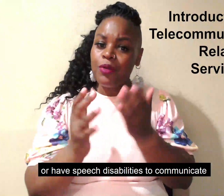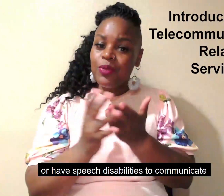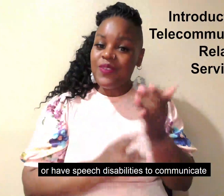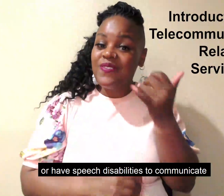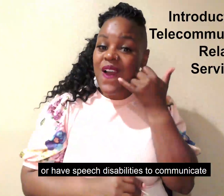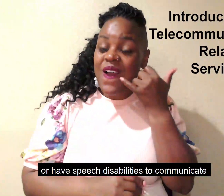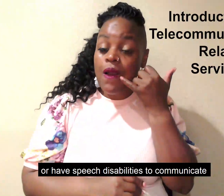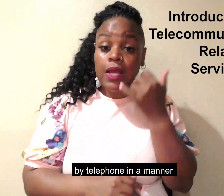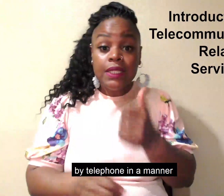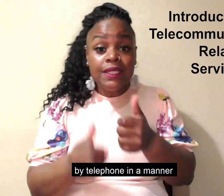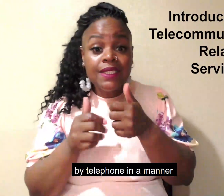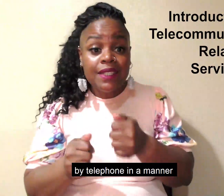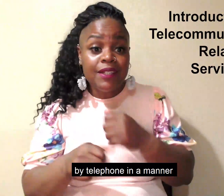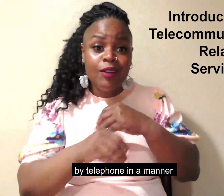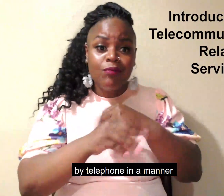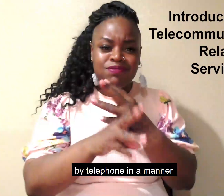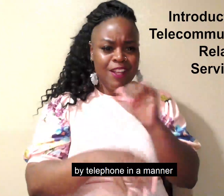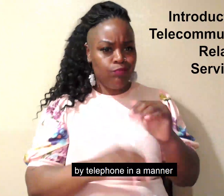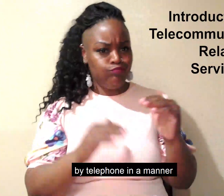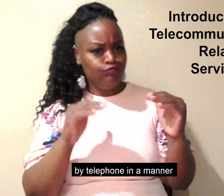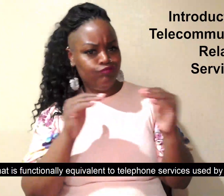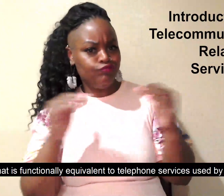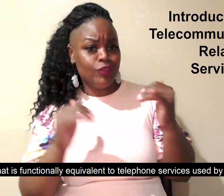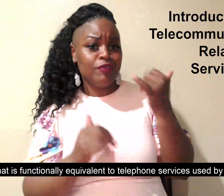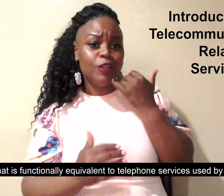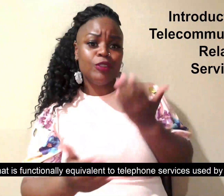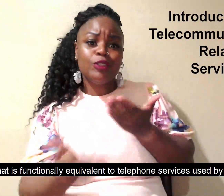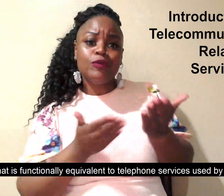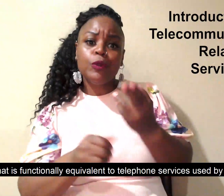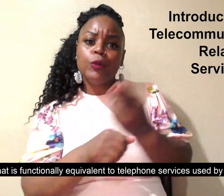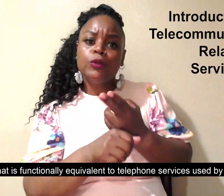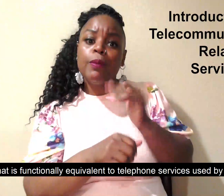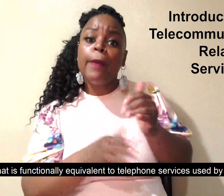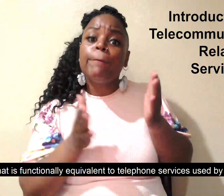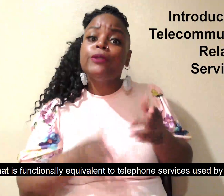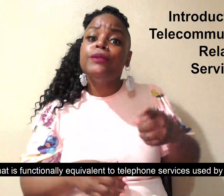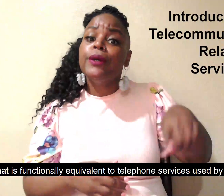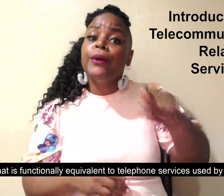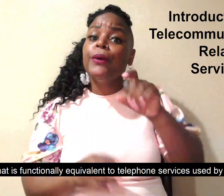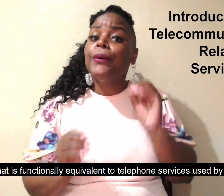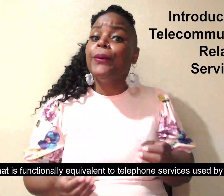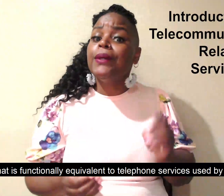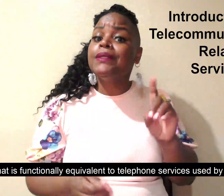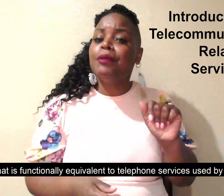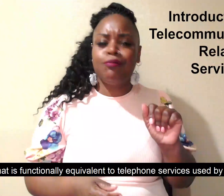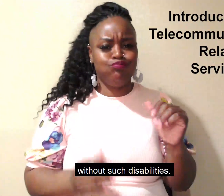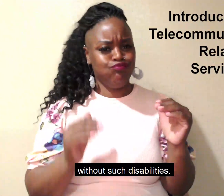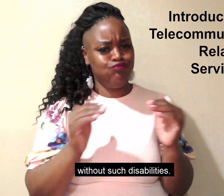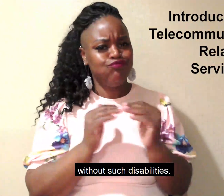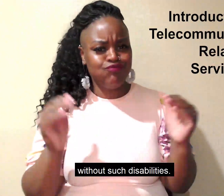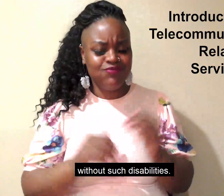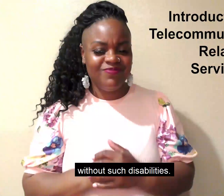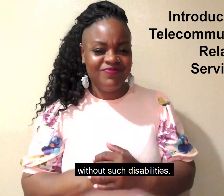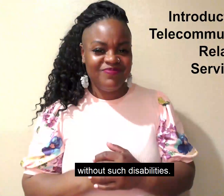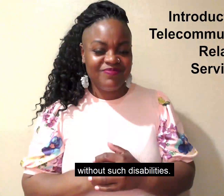disabilities to communicate by telephone in a manner that is functionally equivalent to telephone services used by persons without such